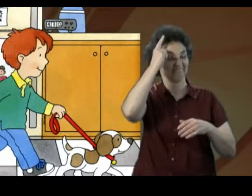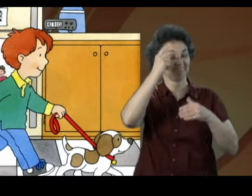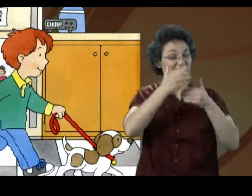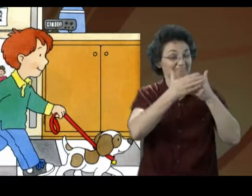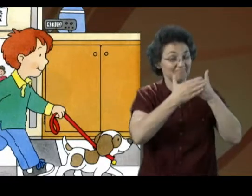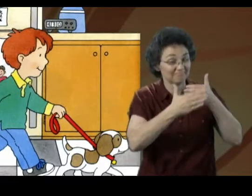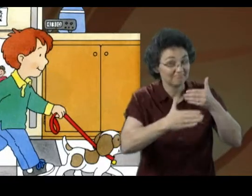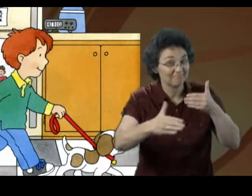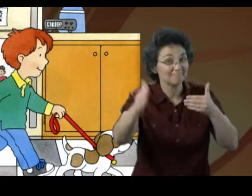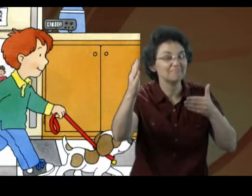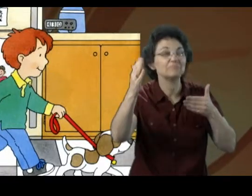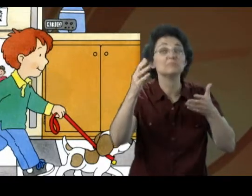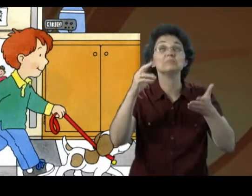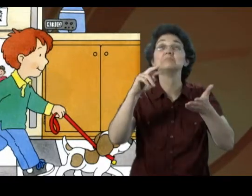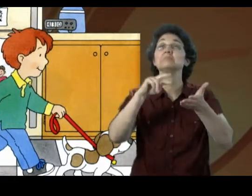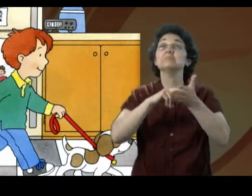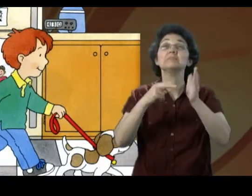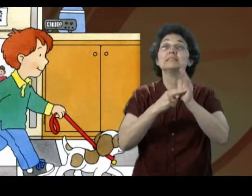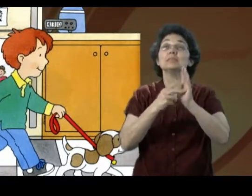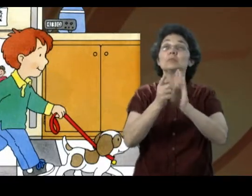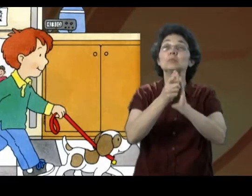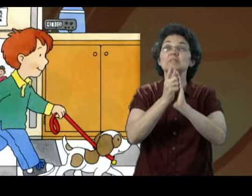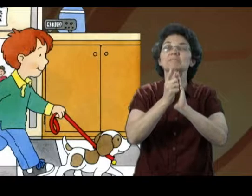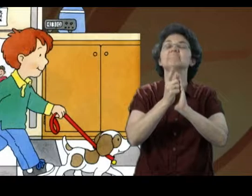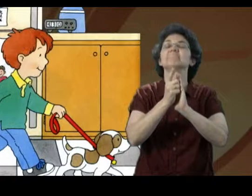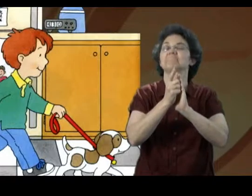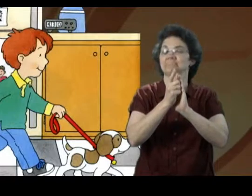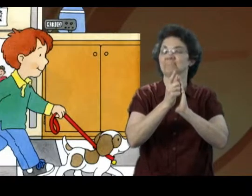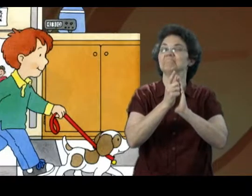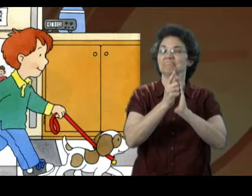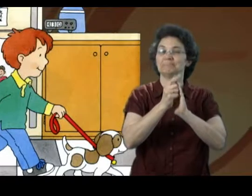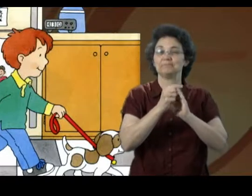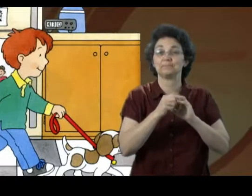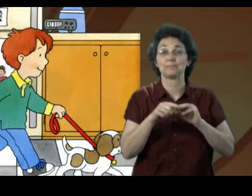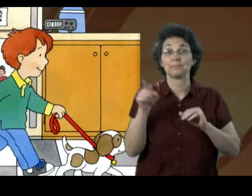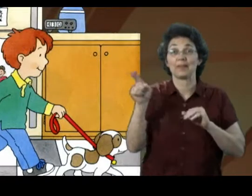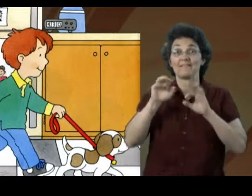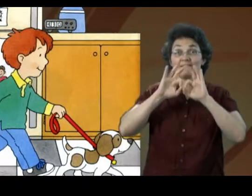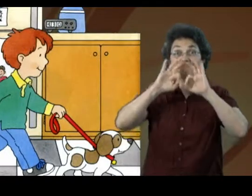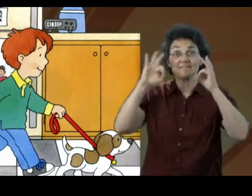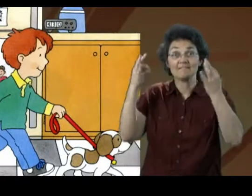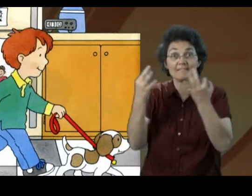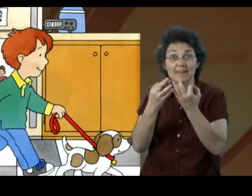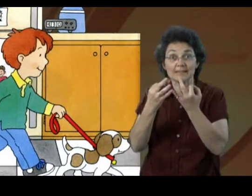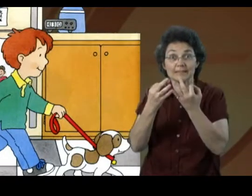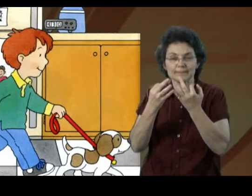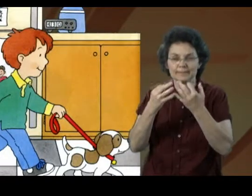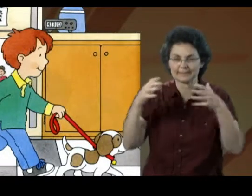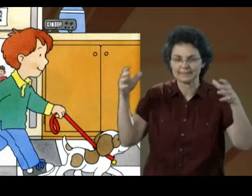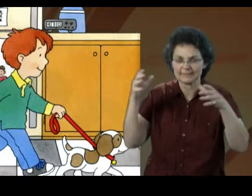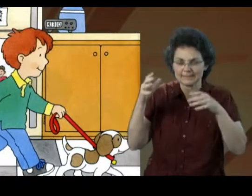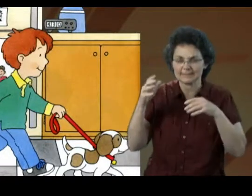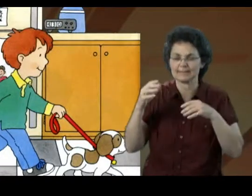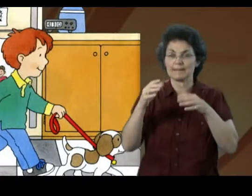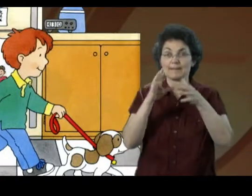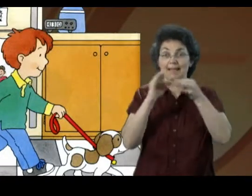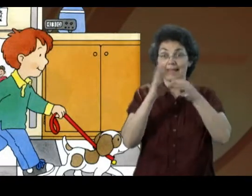From then on, Fred knew just how long a minute was. And his whole family knew better than to say,